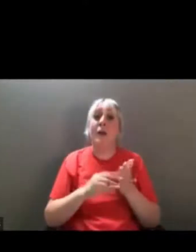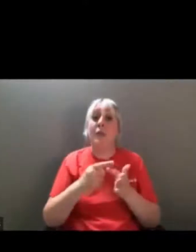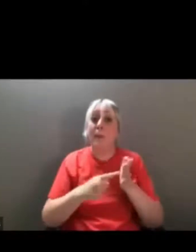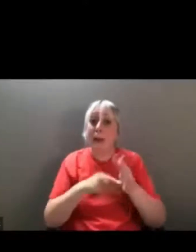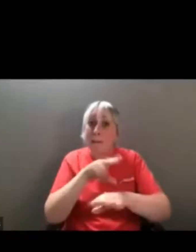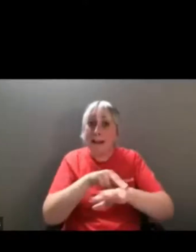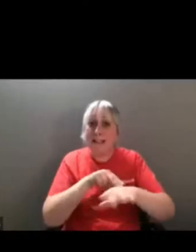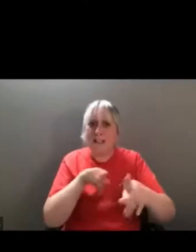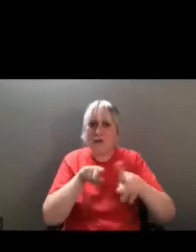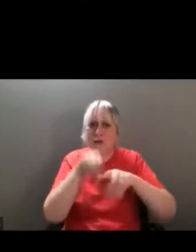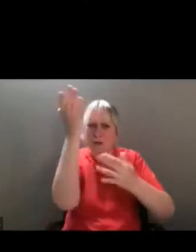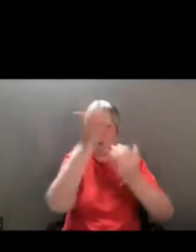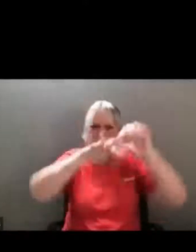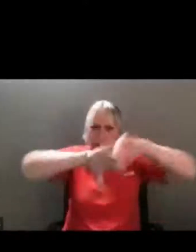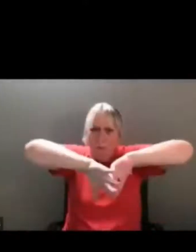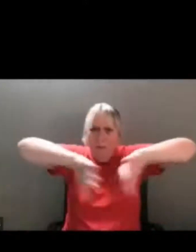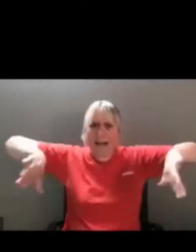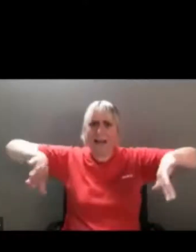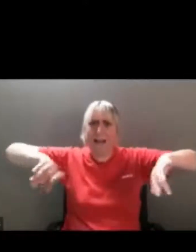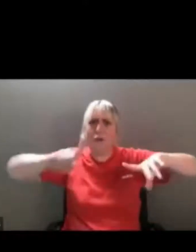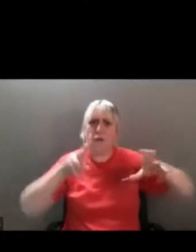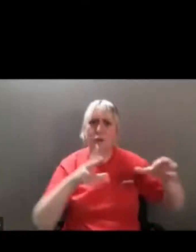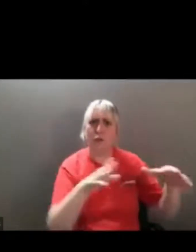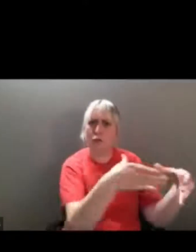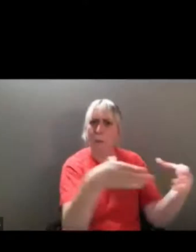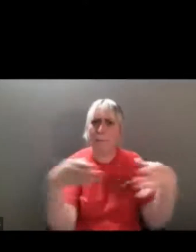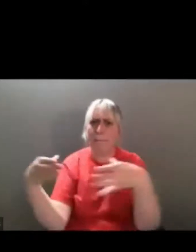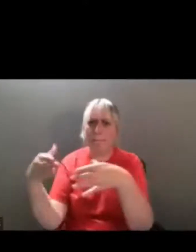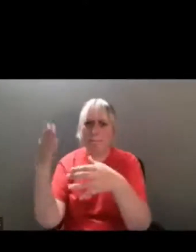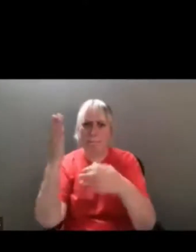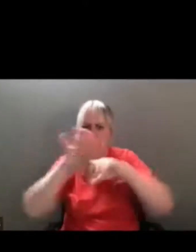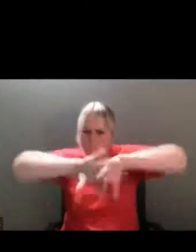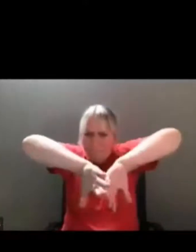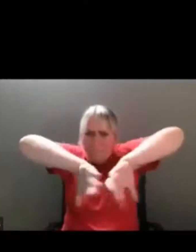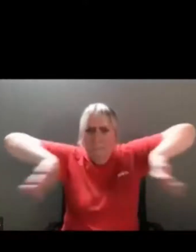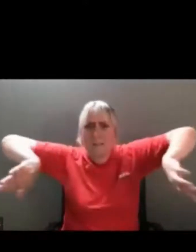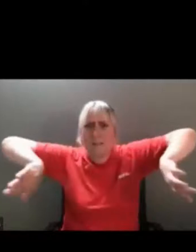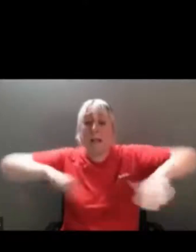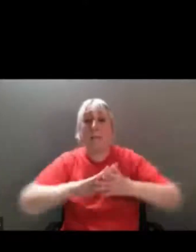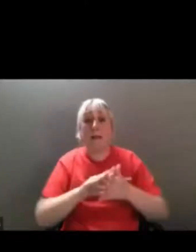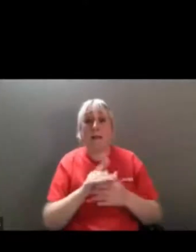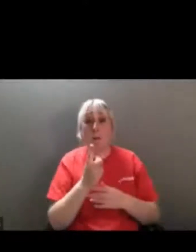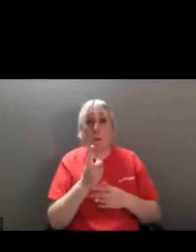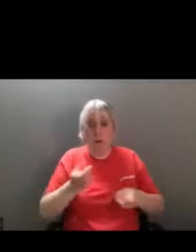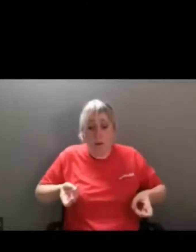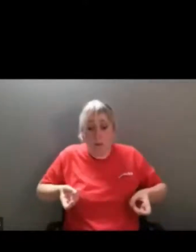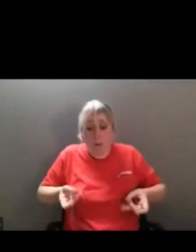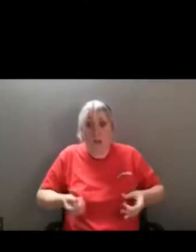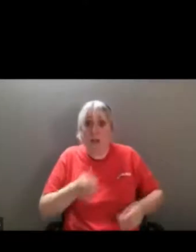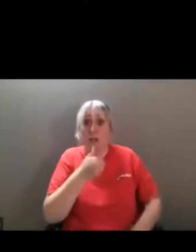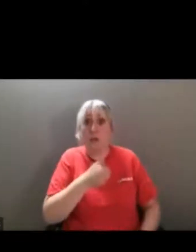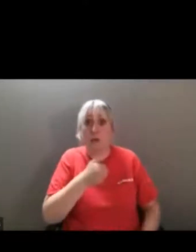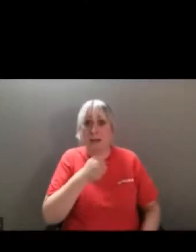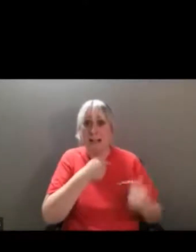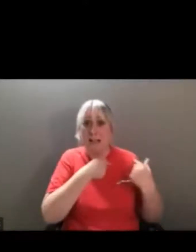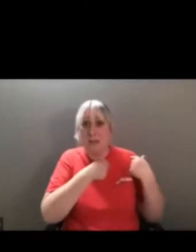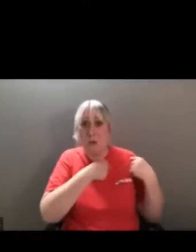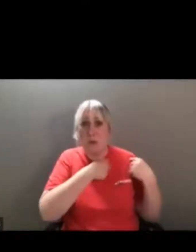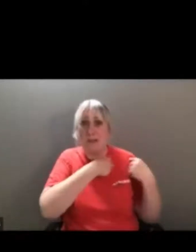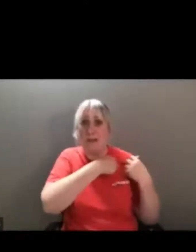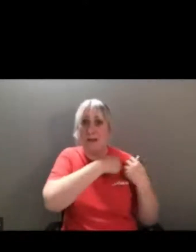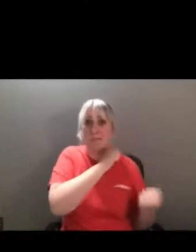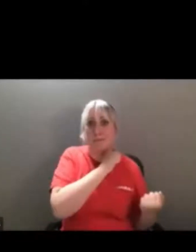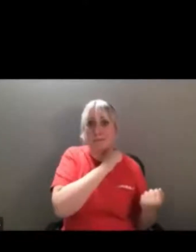separating the 2 groups at the entrance of the government department resulted in one wheelchair user having his shoulder dislocated and